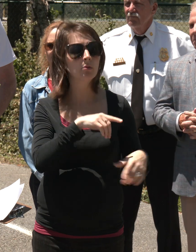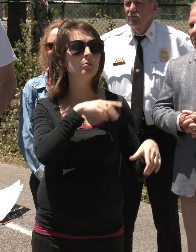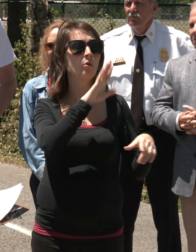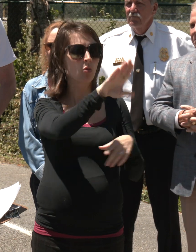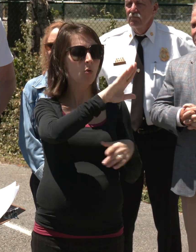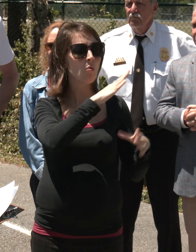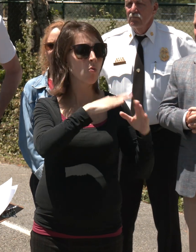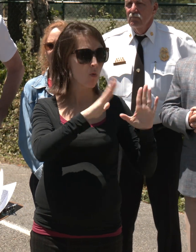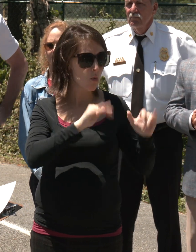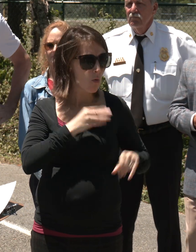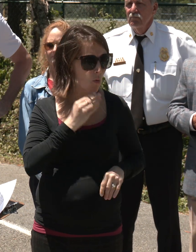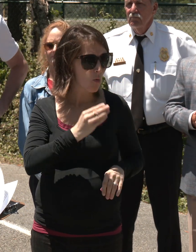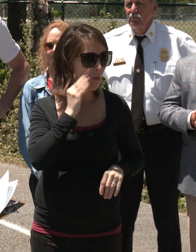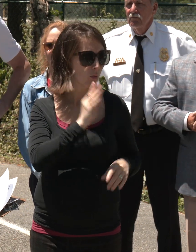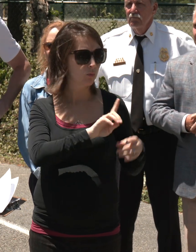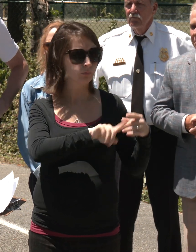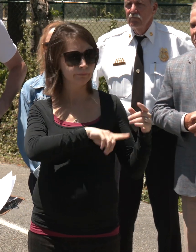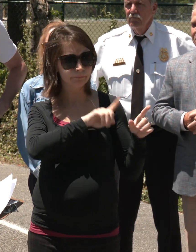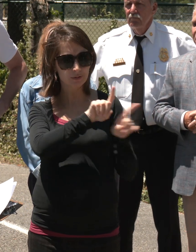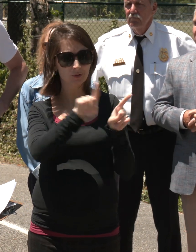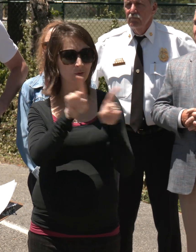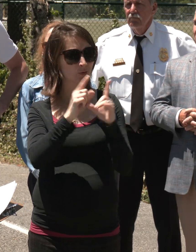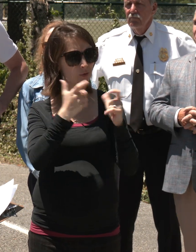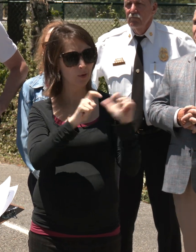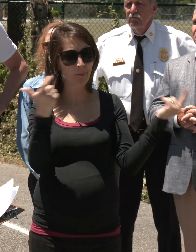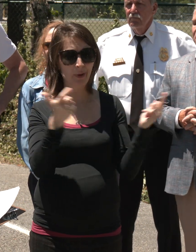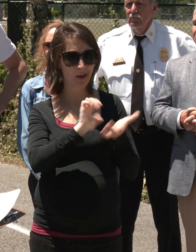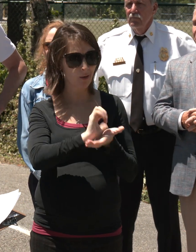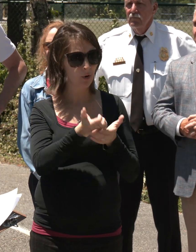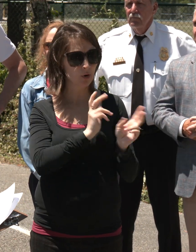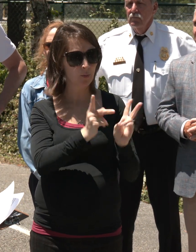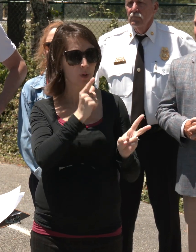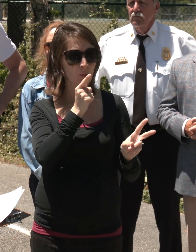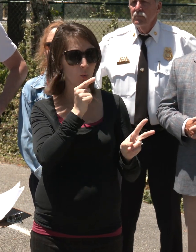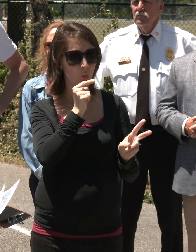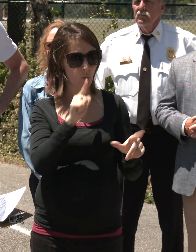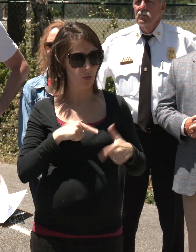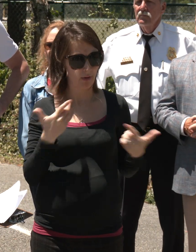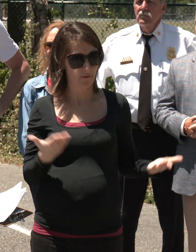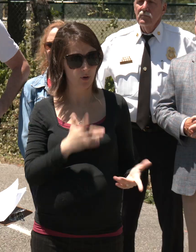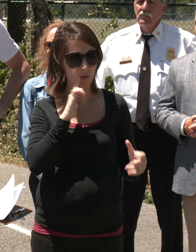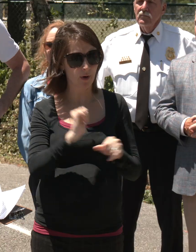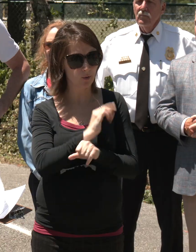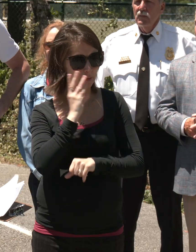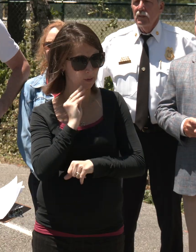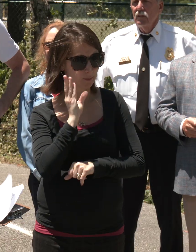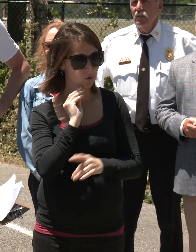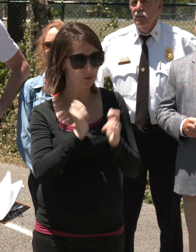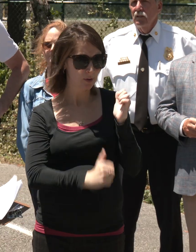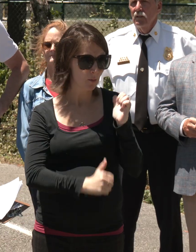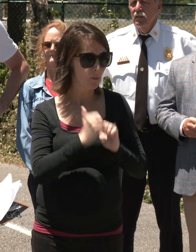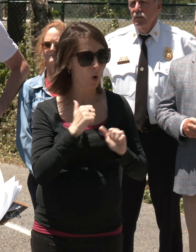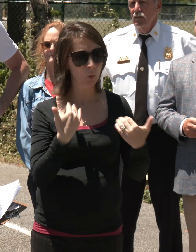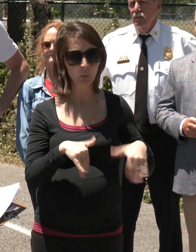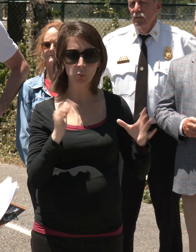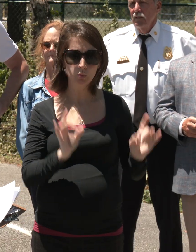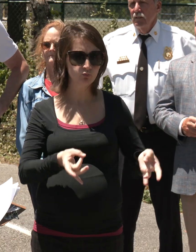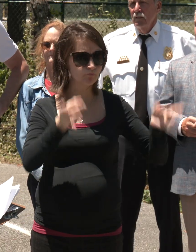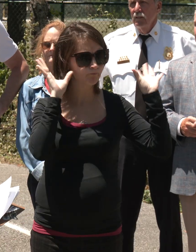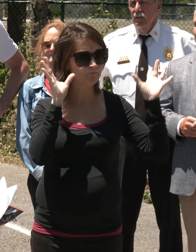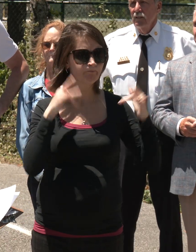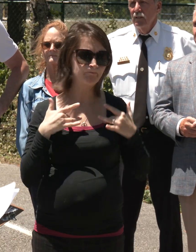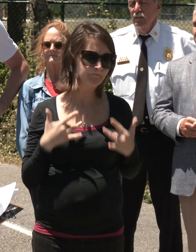homes, and just the huge number of our community members that are experiencing the most